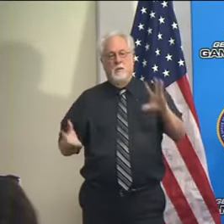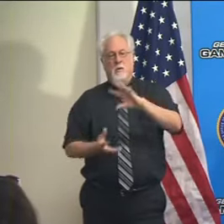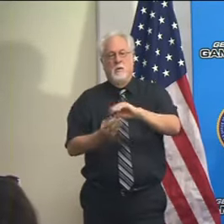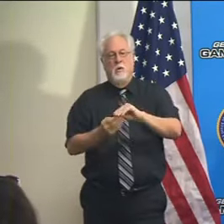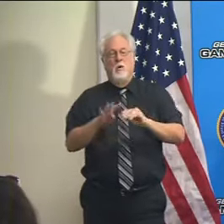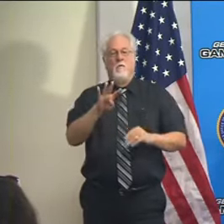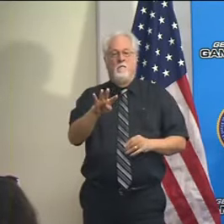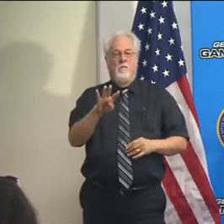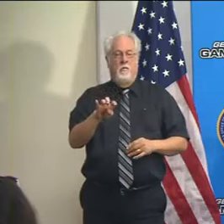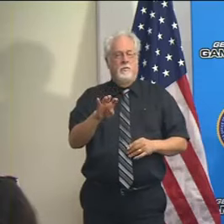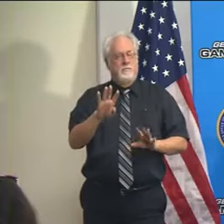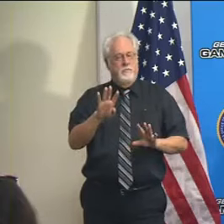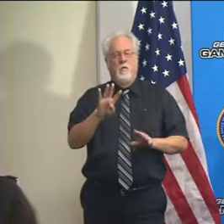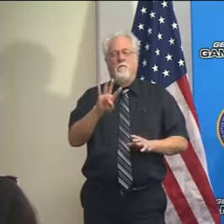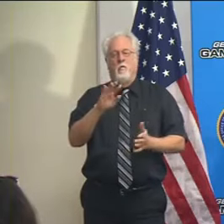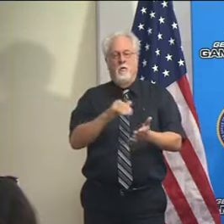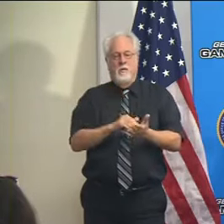of